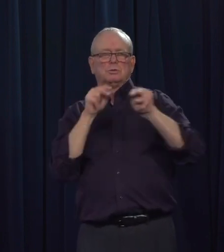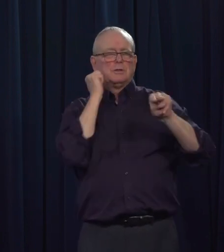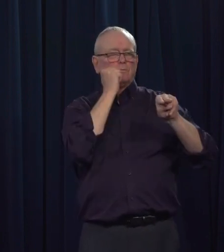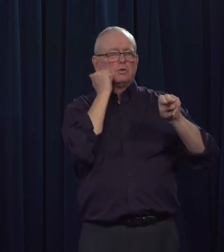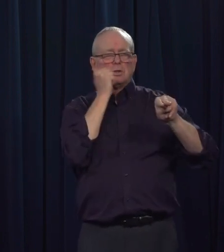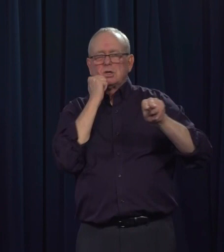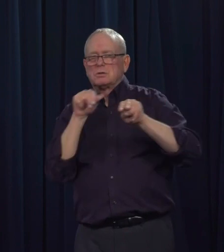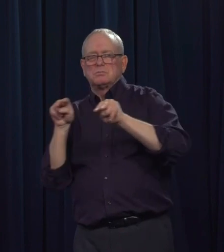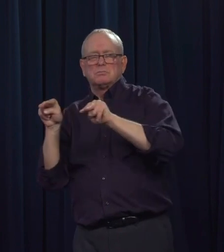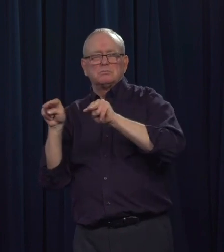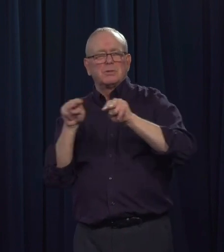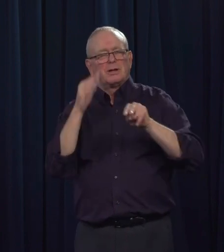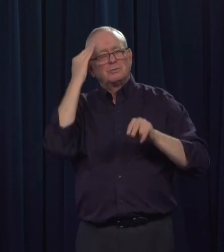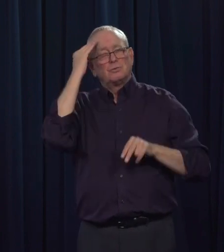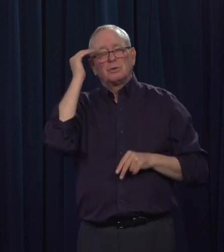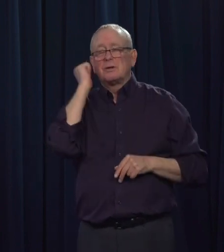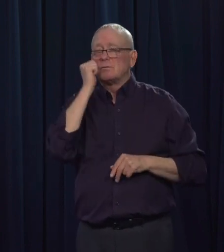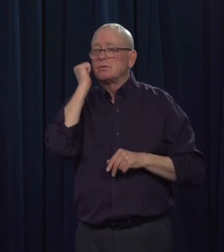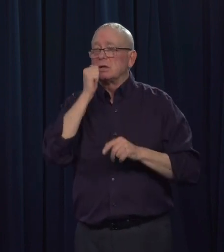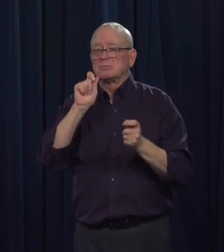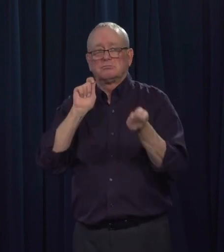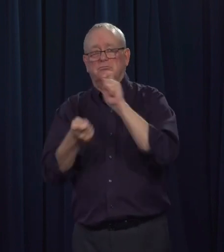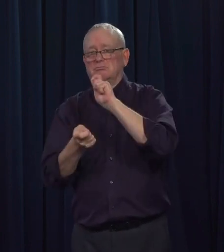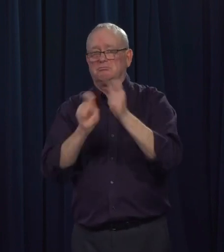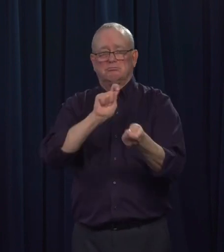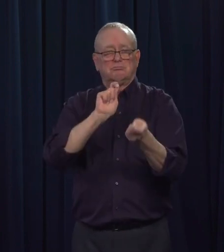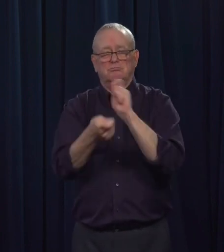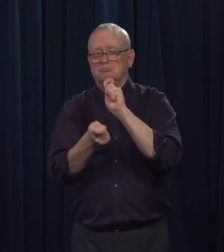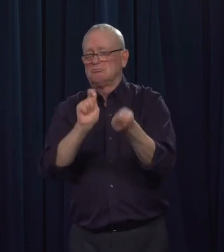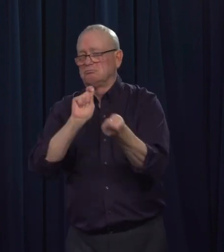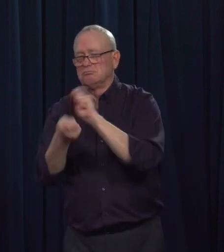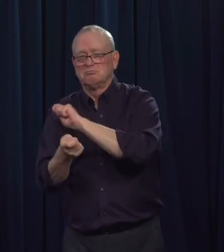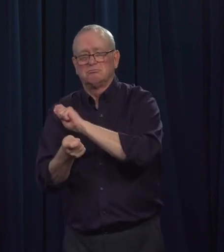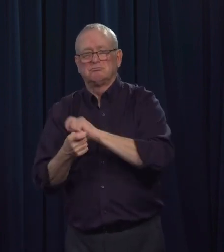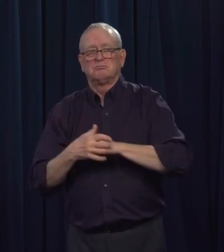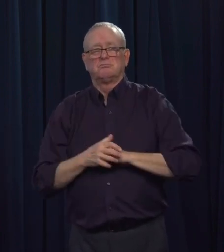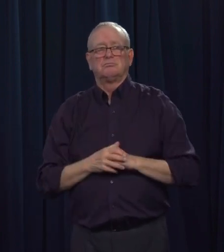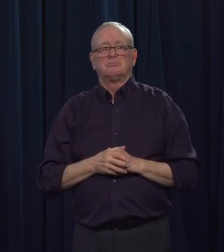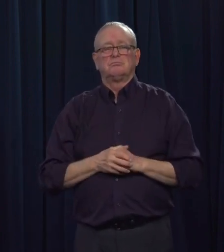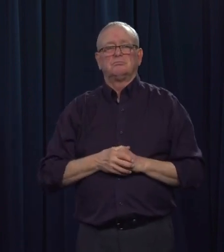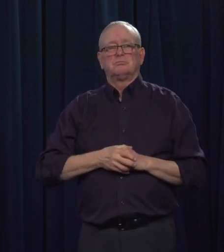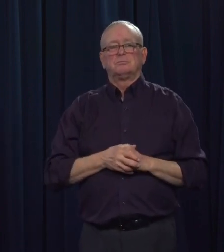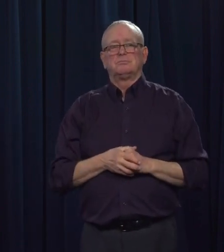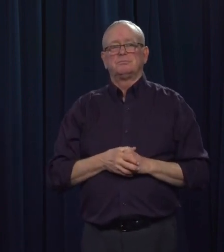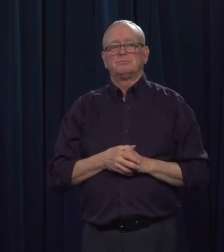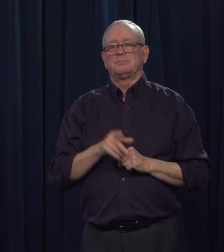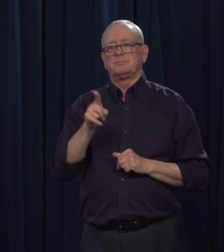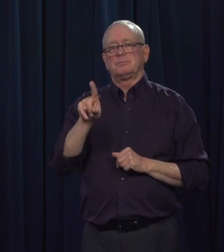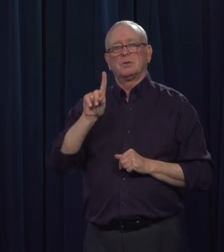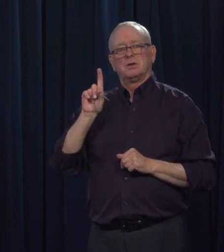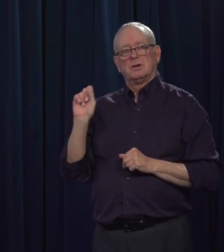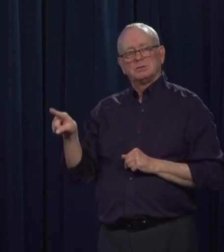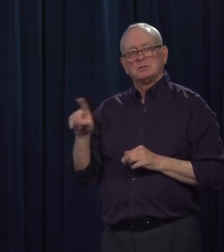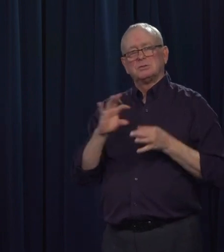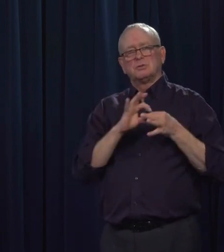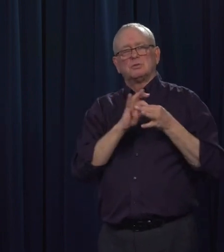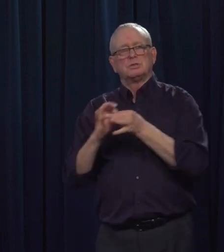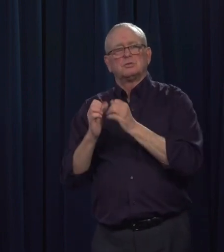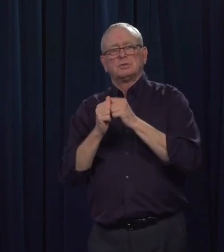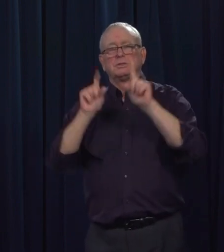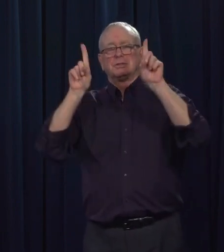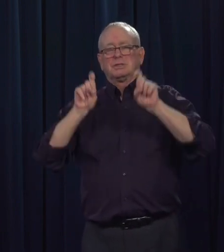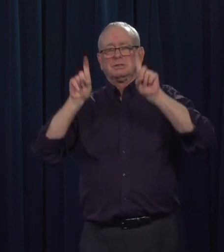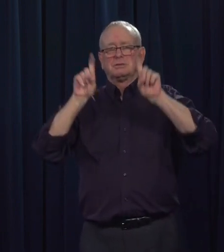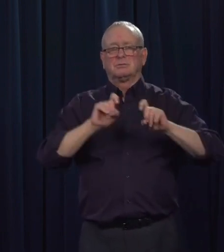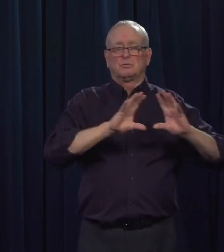evolving. And just a quick question about the change in testing criteria. Are there concerns if only the most at-risk people are being tested that we